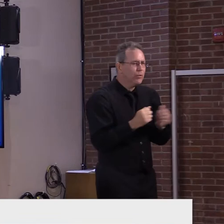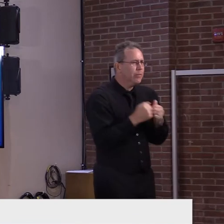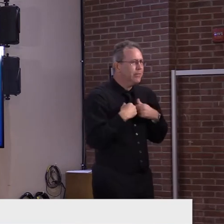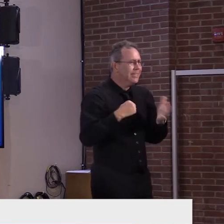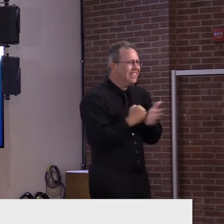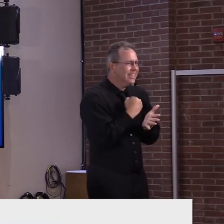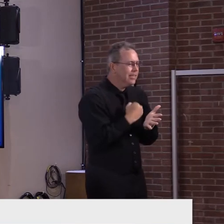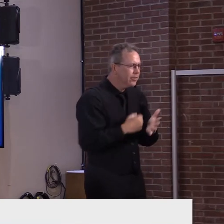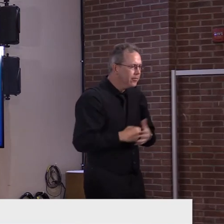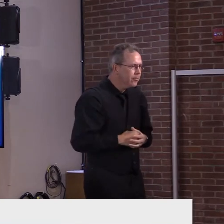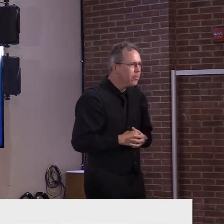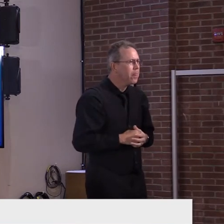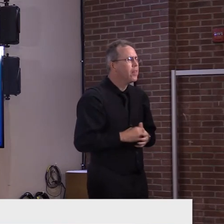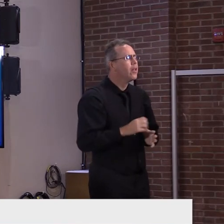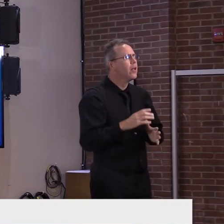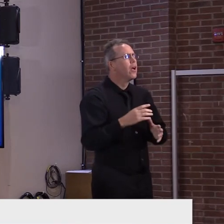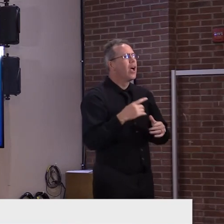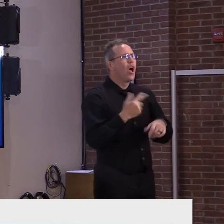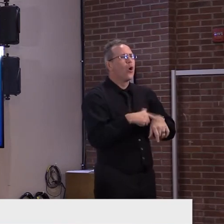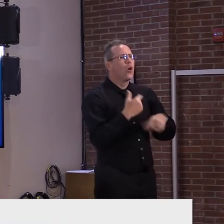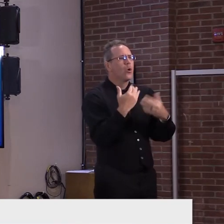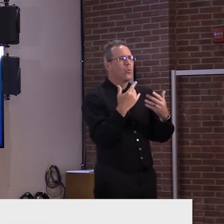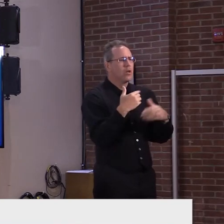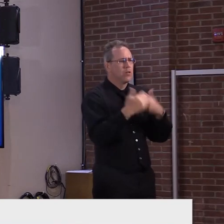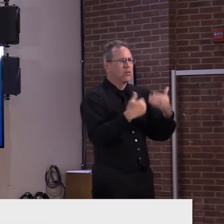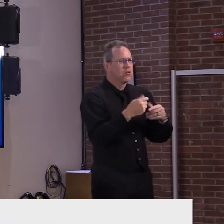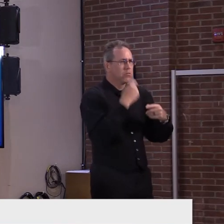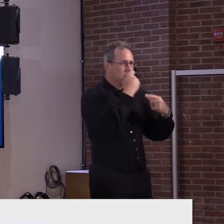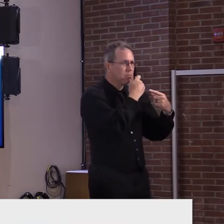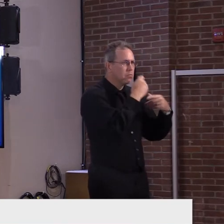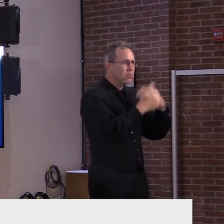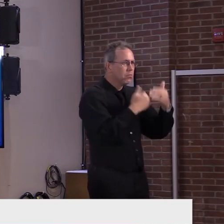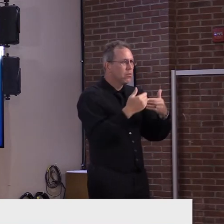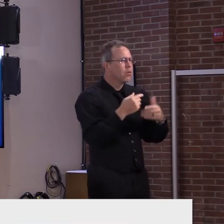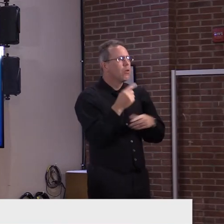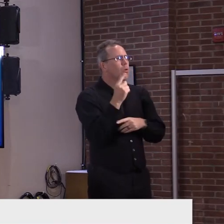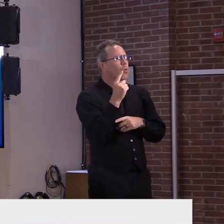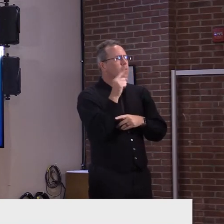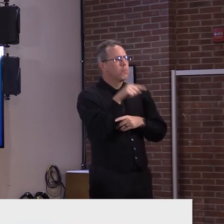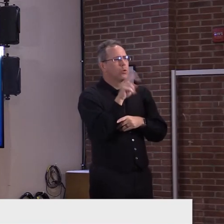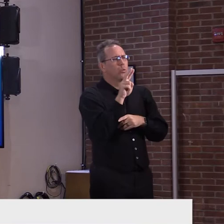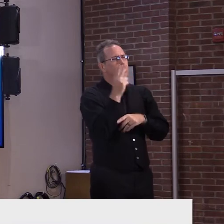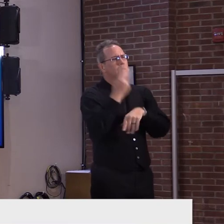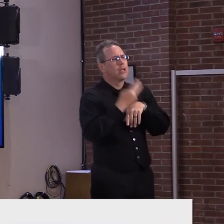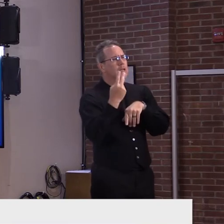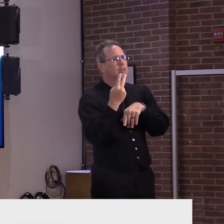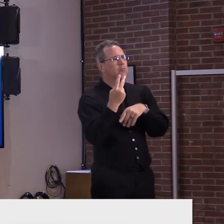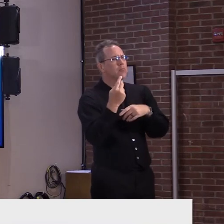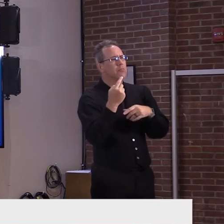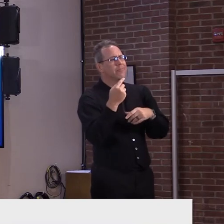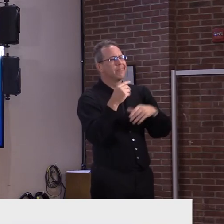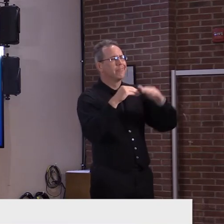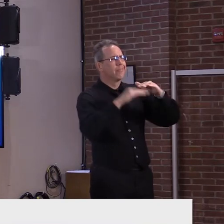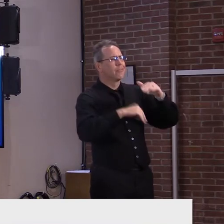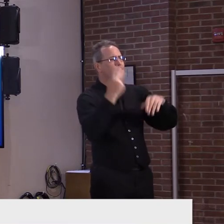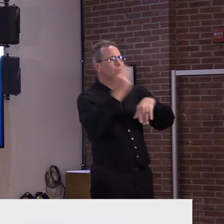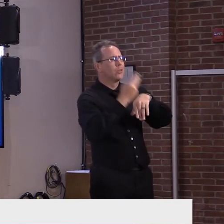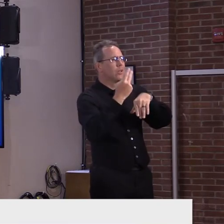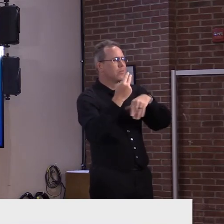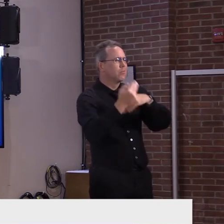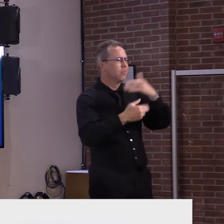turnaround time. It has been averaging 1.2 days, but I will double check. I know that